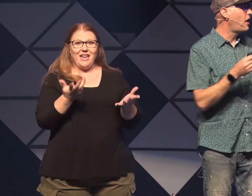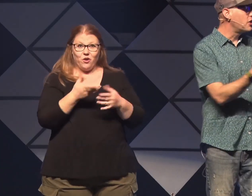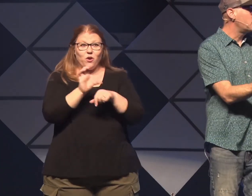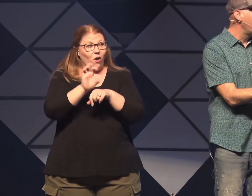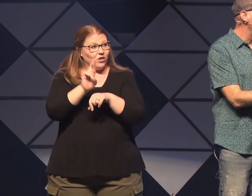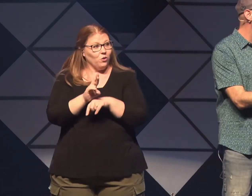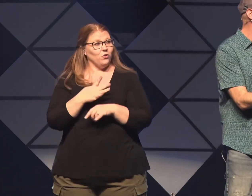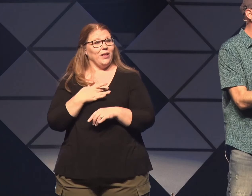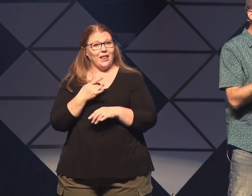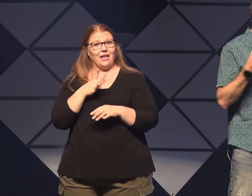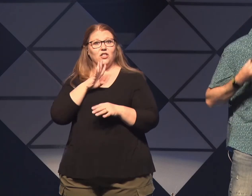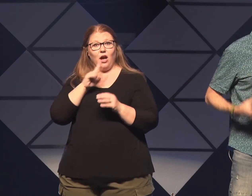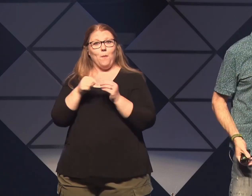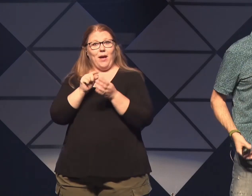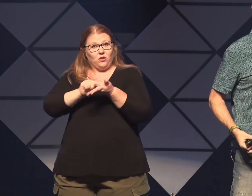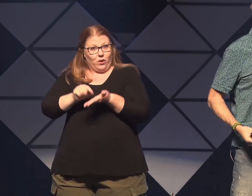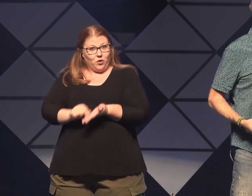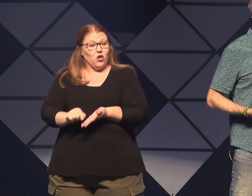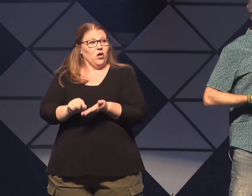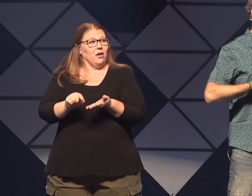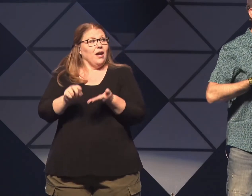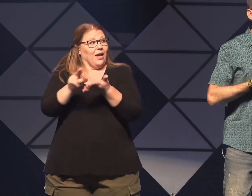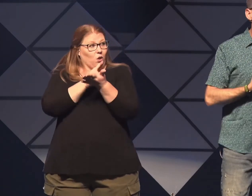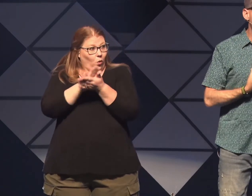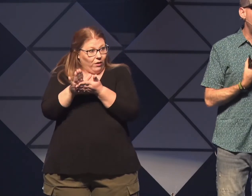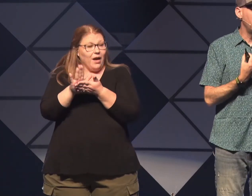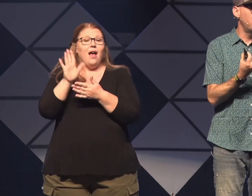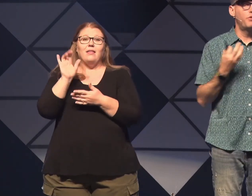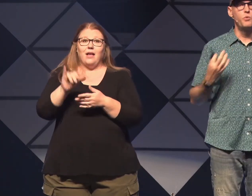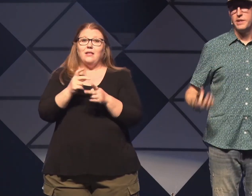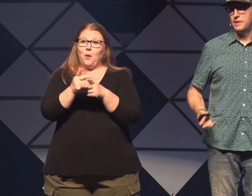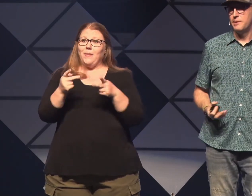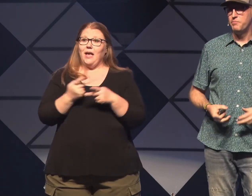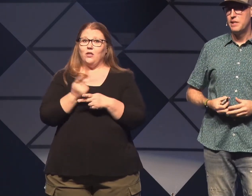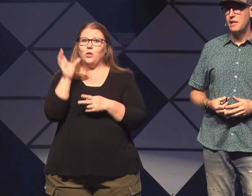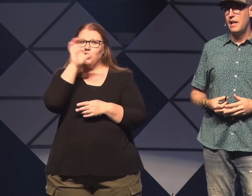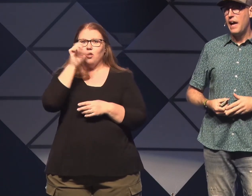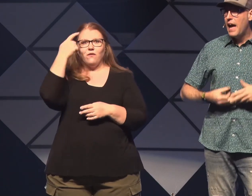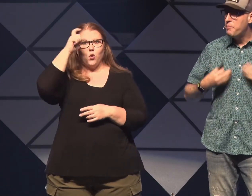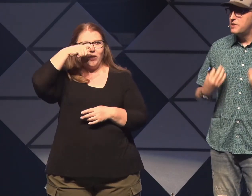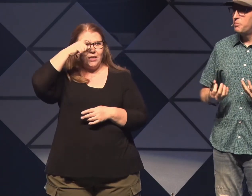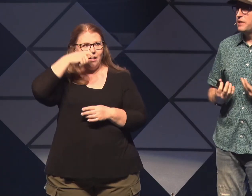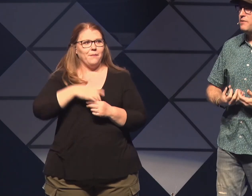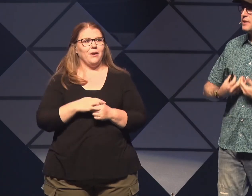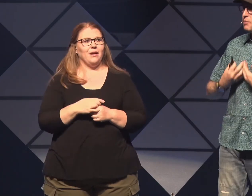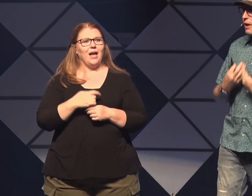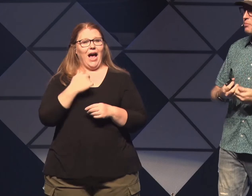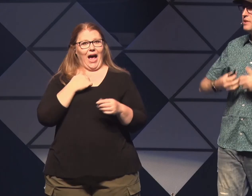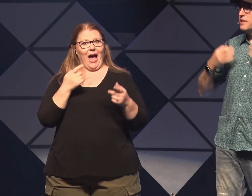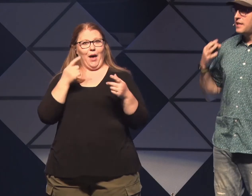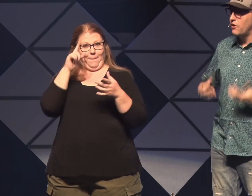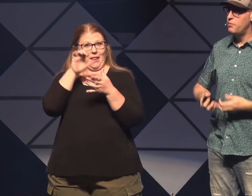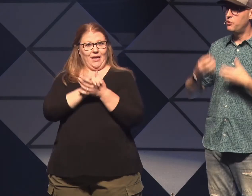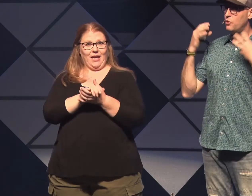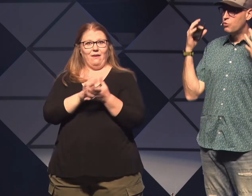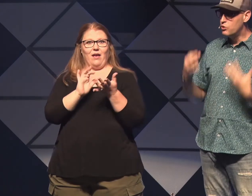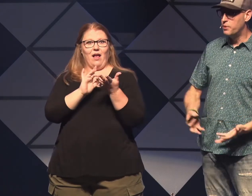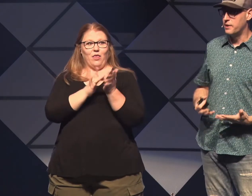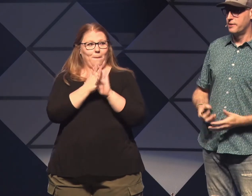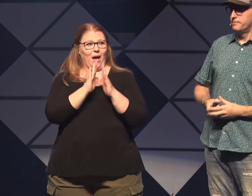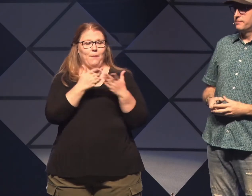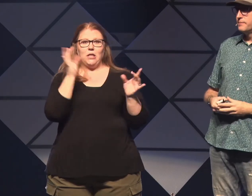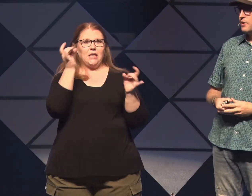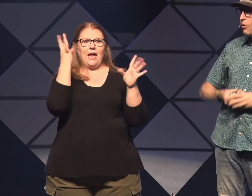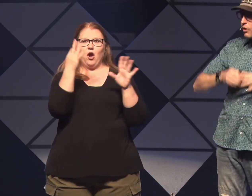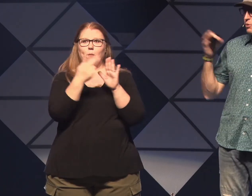about our scripture as being sacred and it being a place where we can look for wisdom. I happen to believe that the Bible is a terrible rule